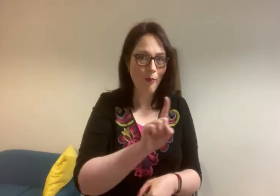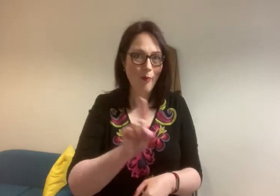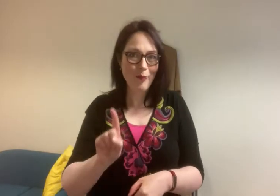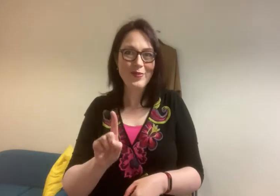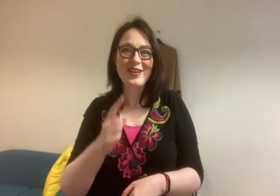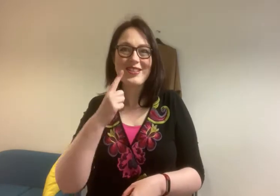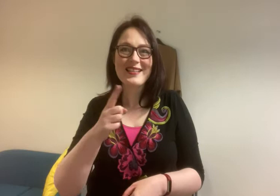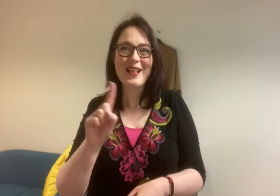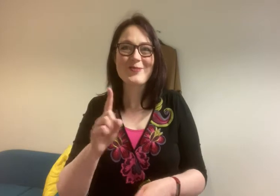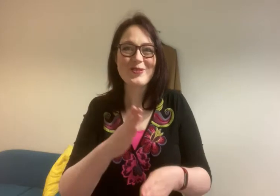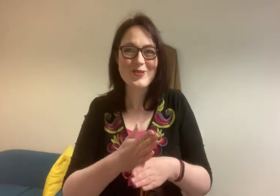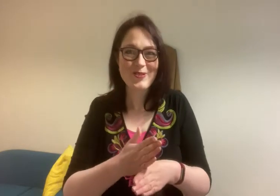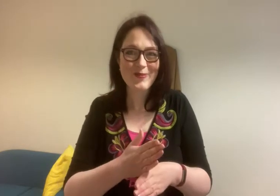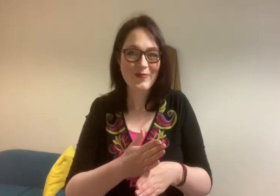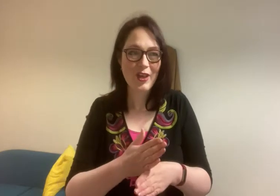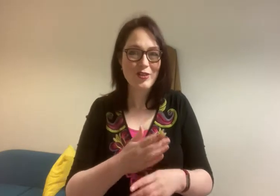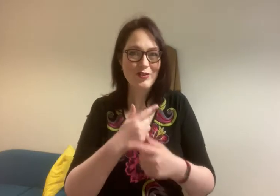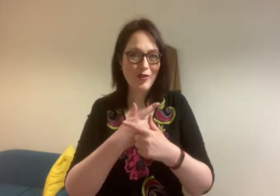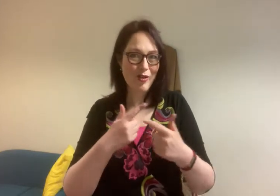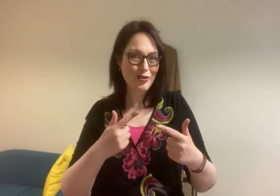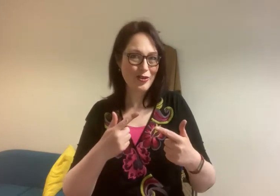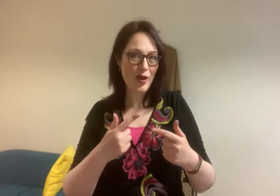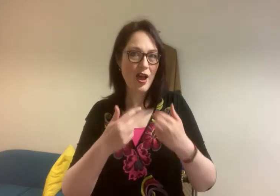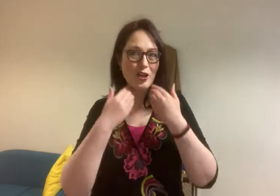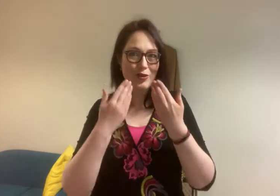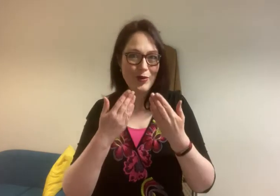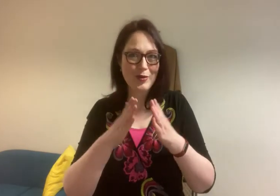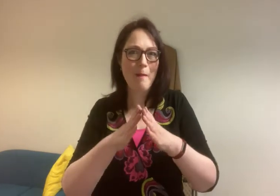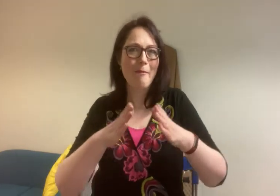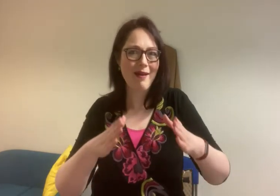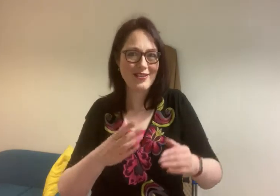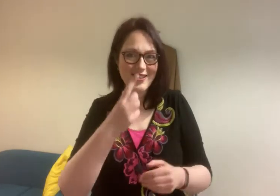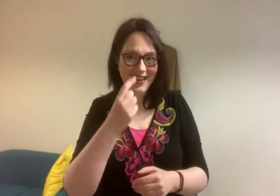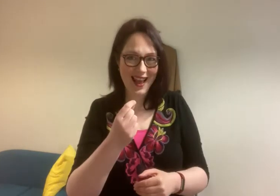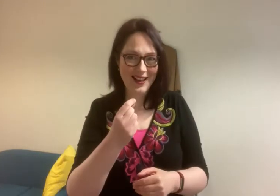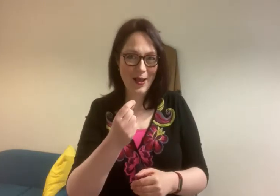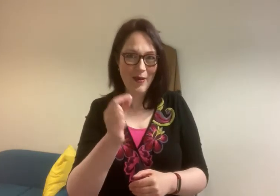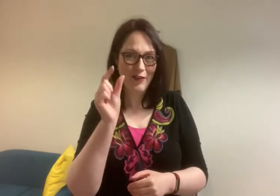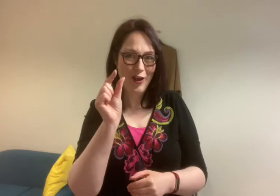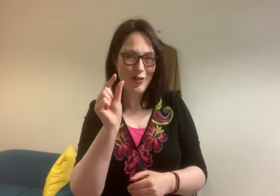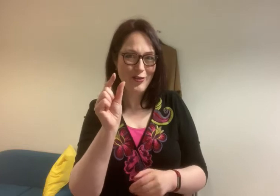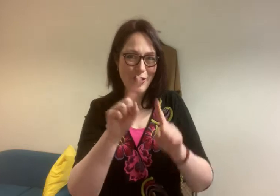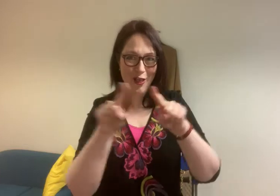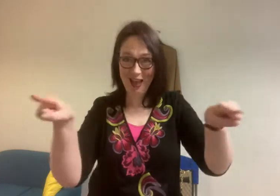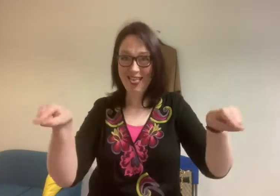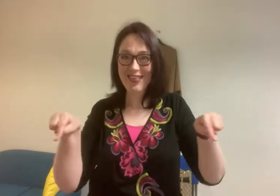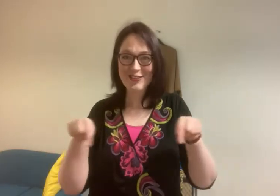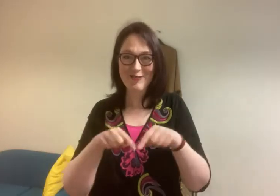call talk back to both the floor manager and the presenter. So they're sort of moving us around, telling us where to stand, what to look at and stuff, because